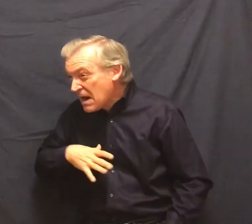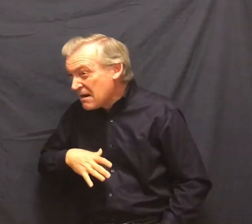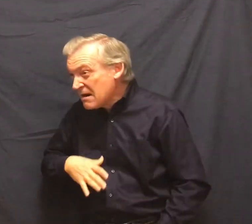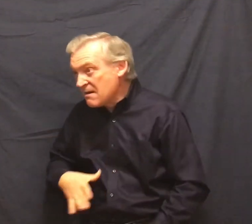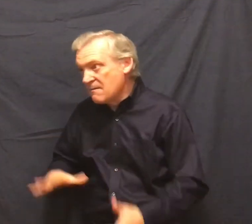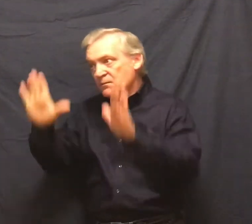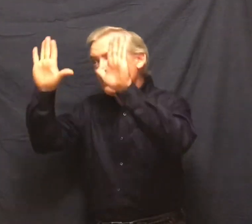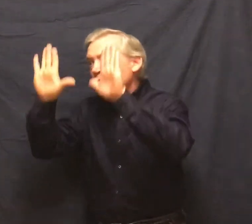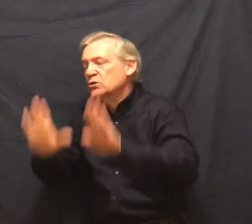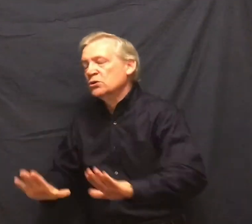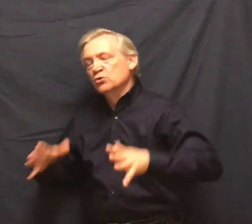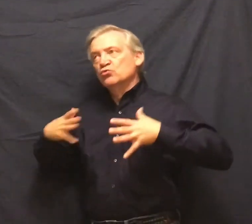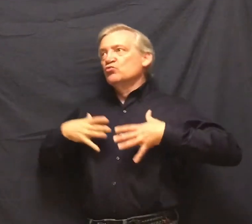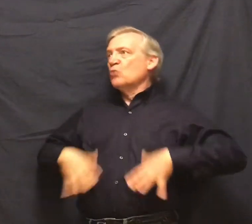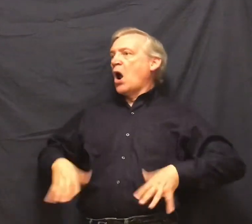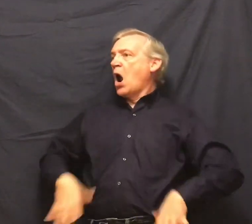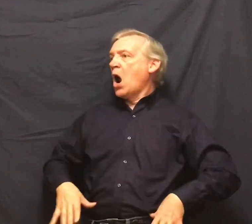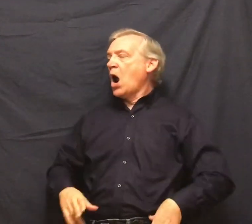even, and then set in the bunkhouse."